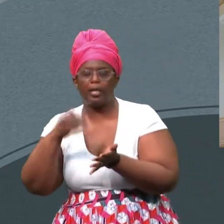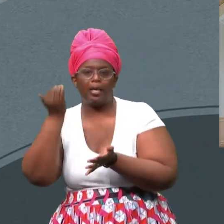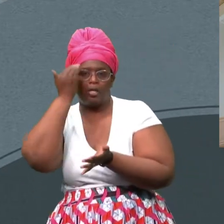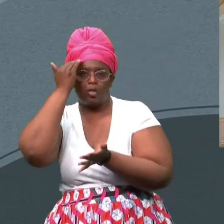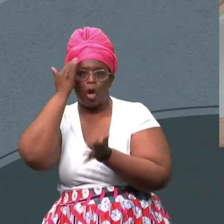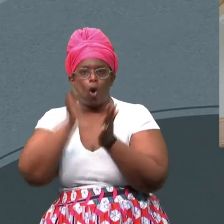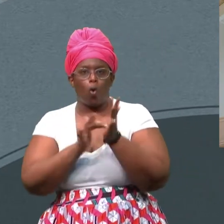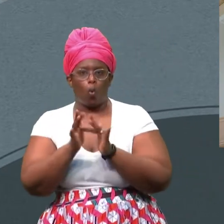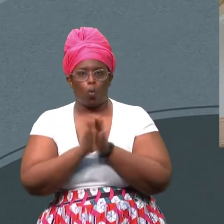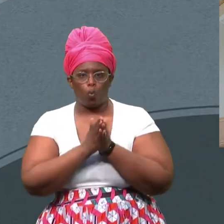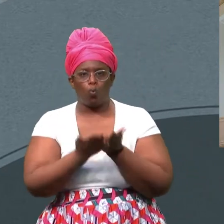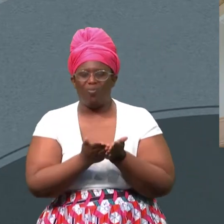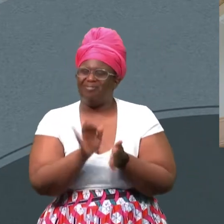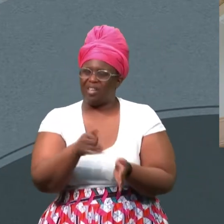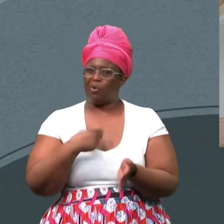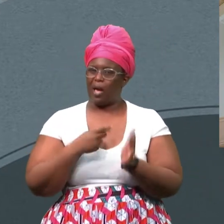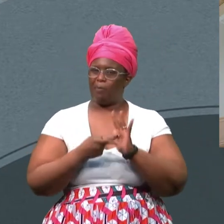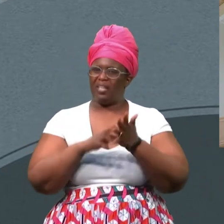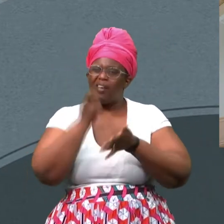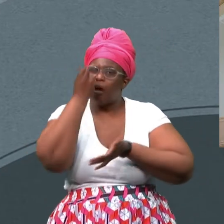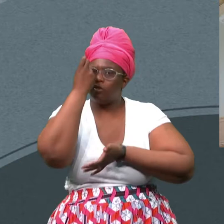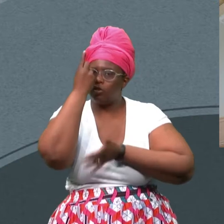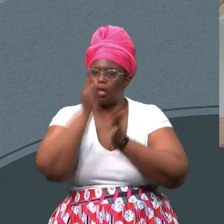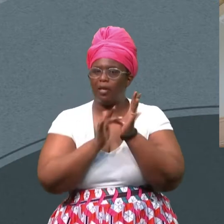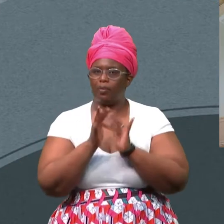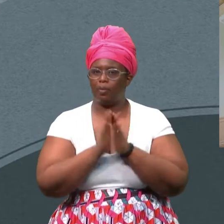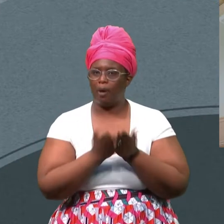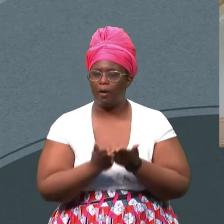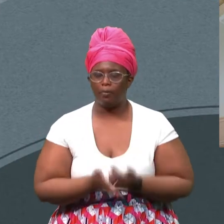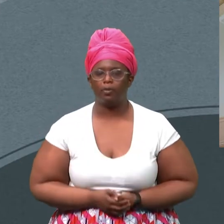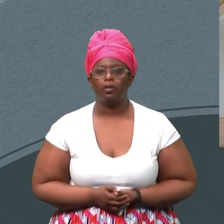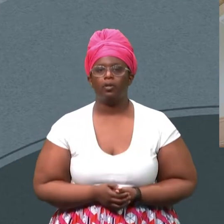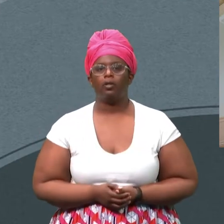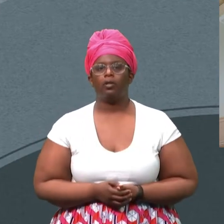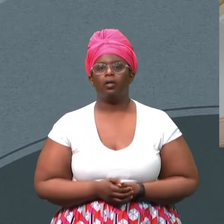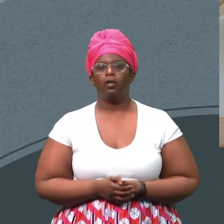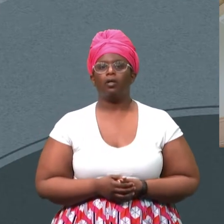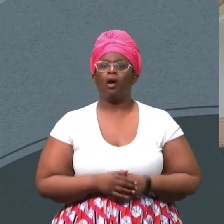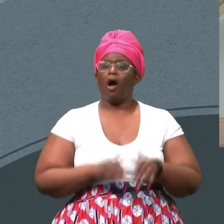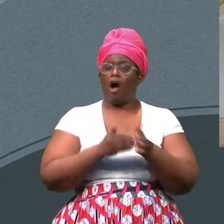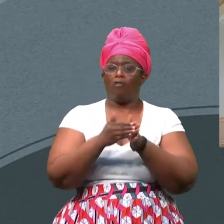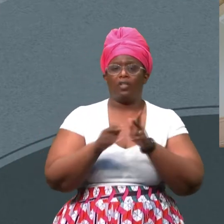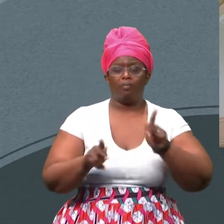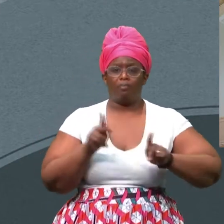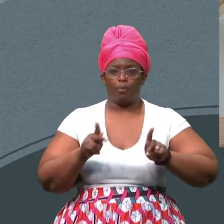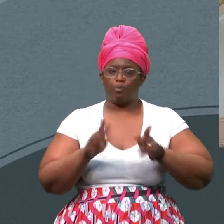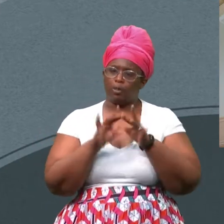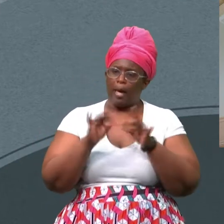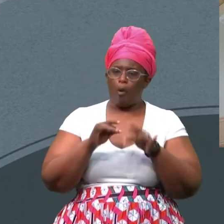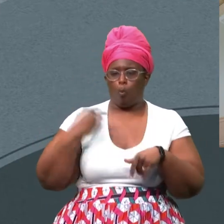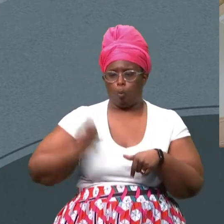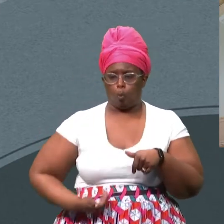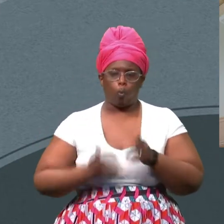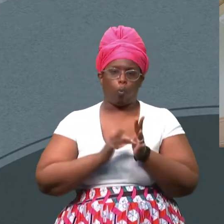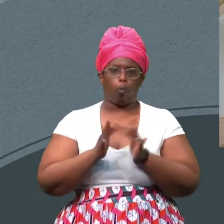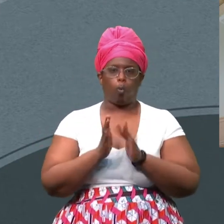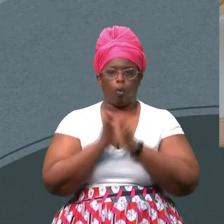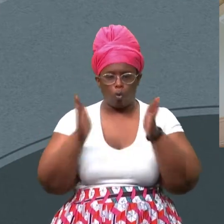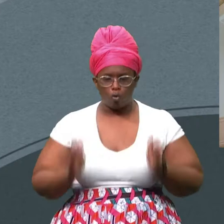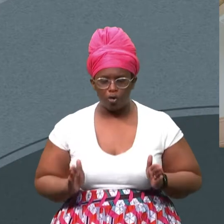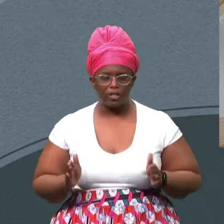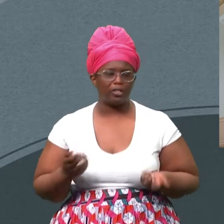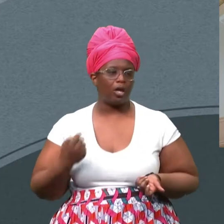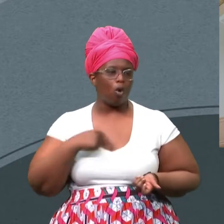it is tragic that oftentimes as those of us who are professing Christians, we will let